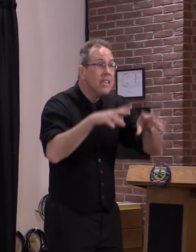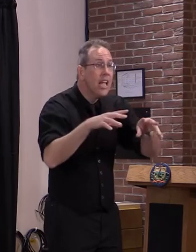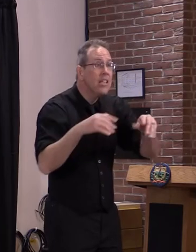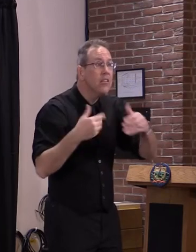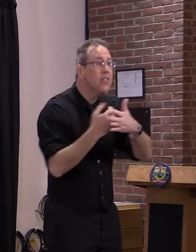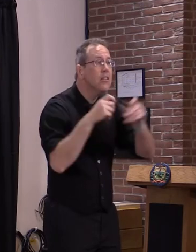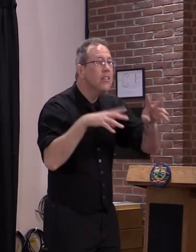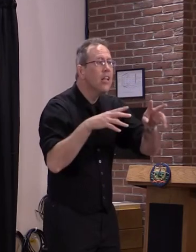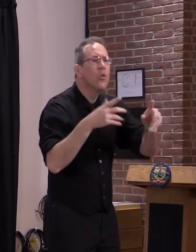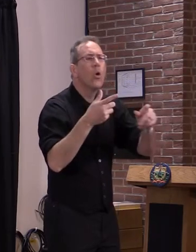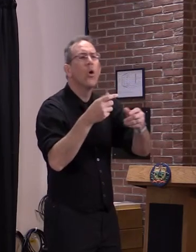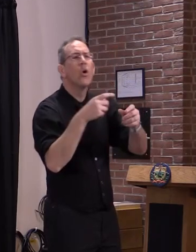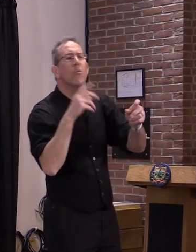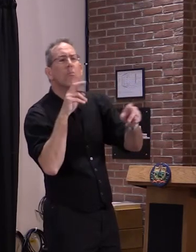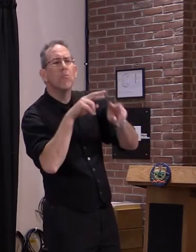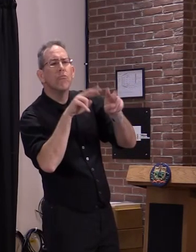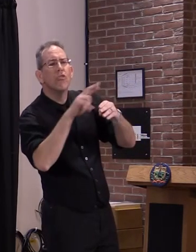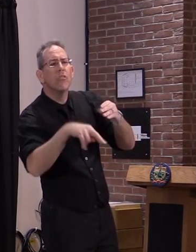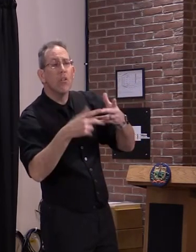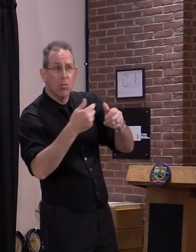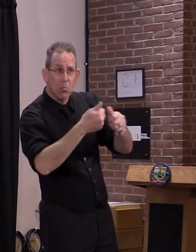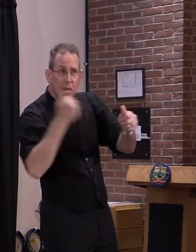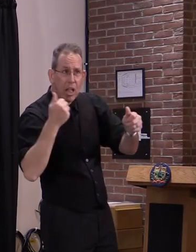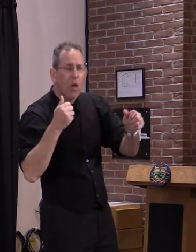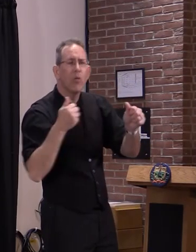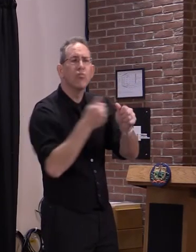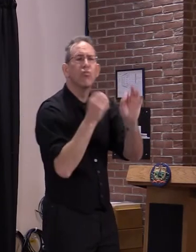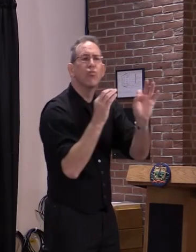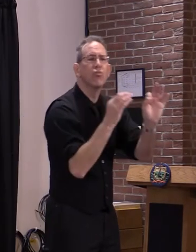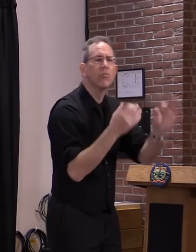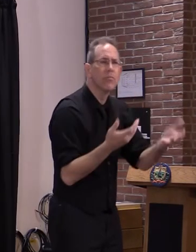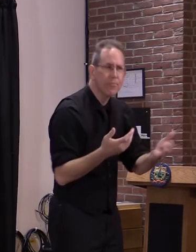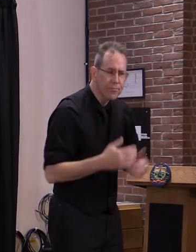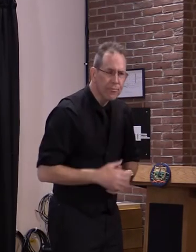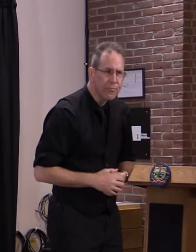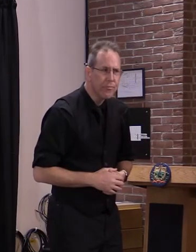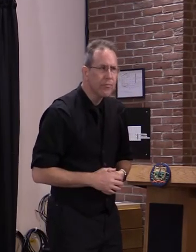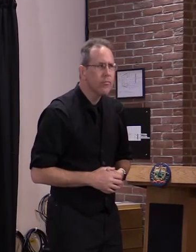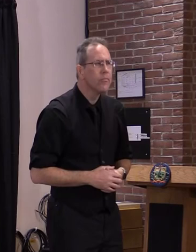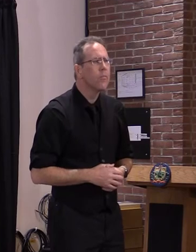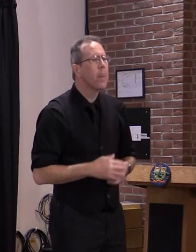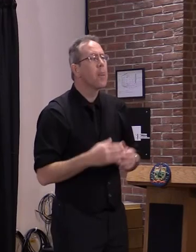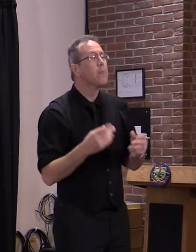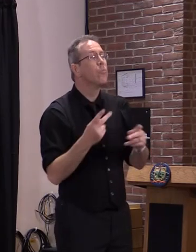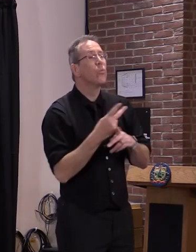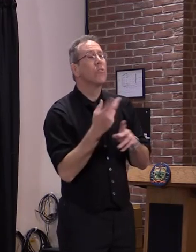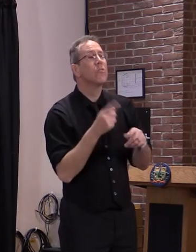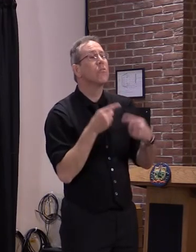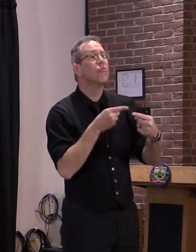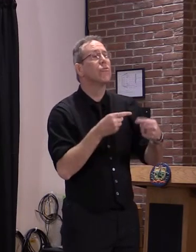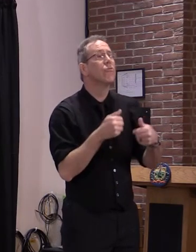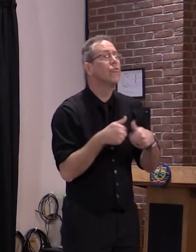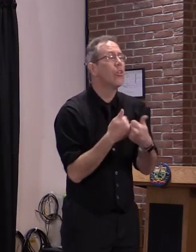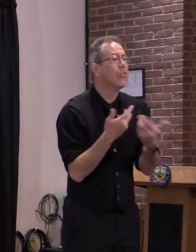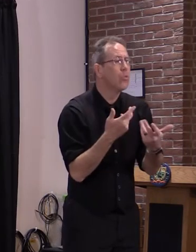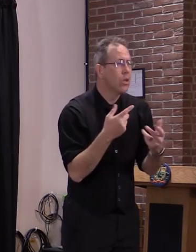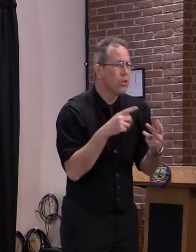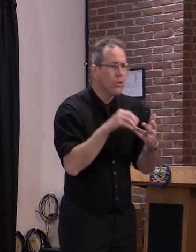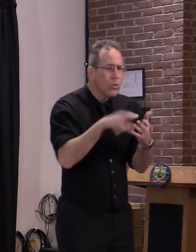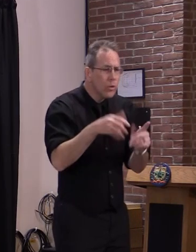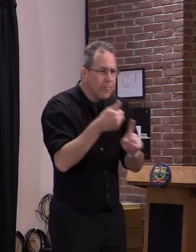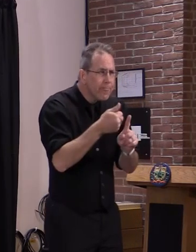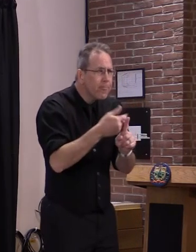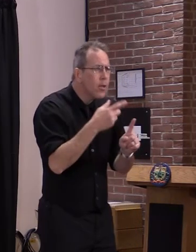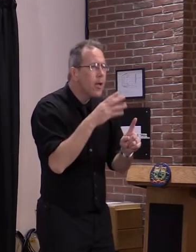challenge academically is going to be probably for the middle students who were transitioning from that elementary sort of